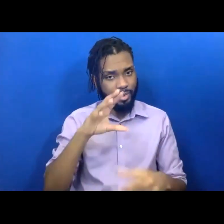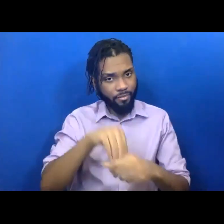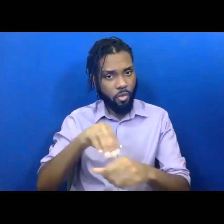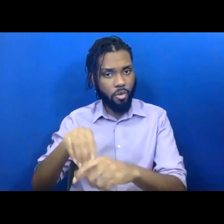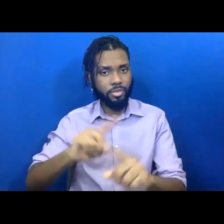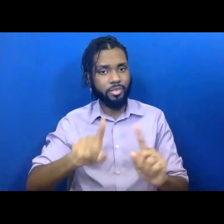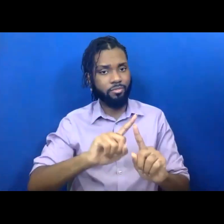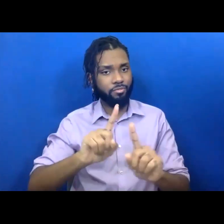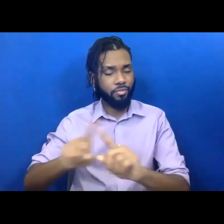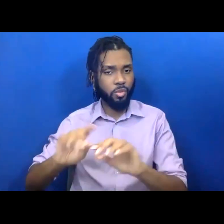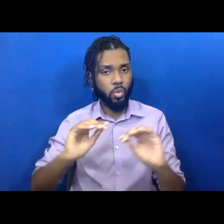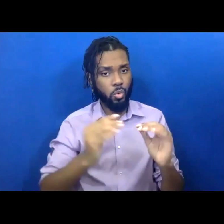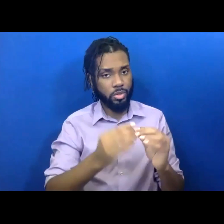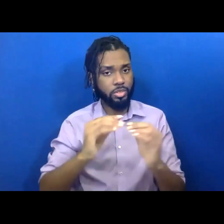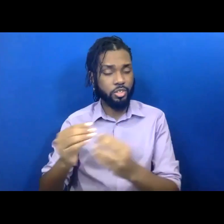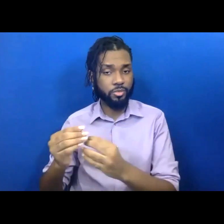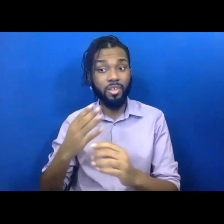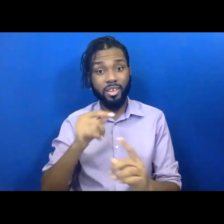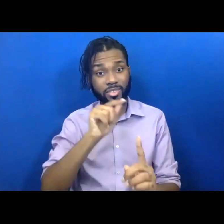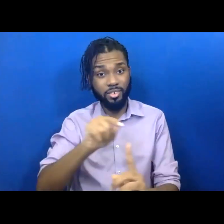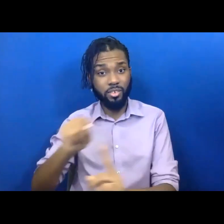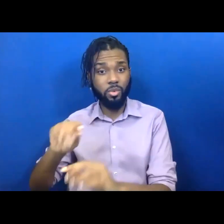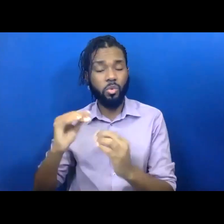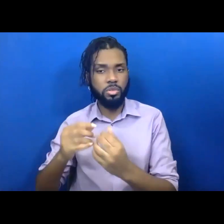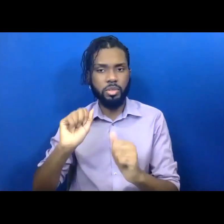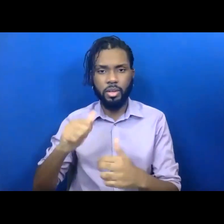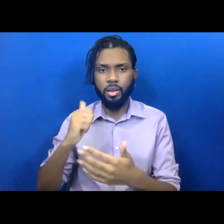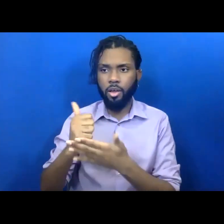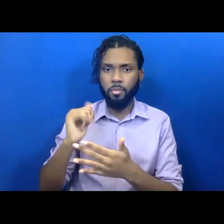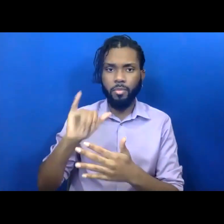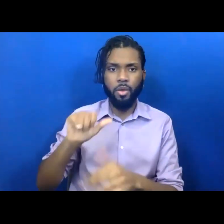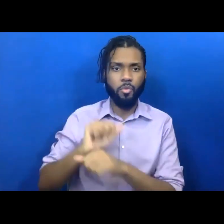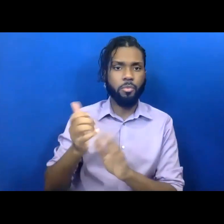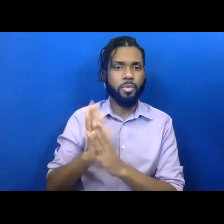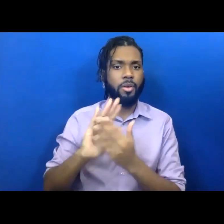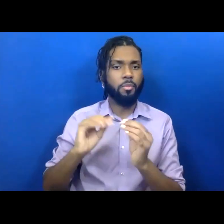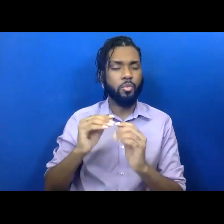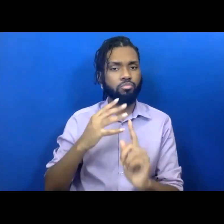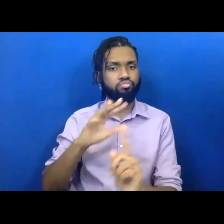those organizations can help make this work be seen and more visible.